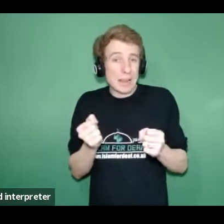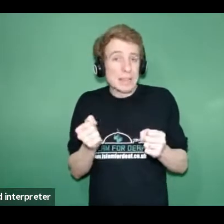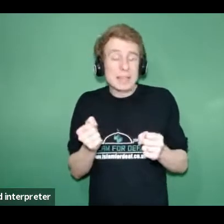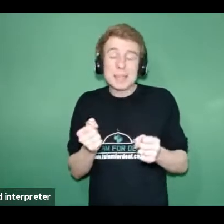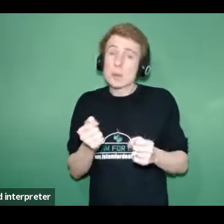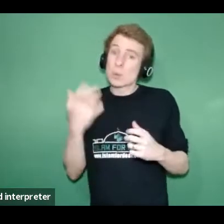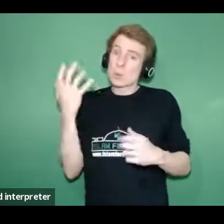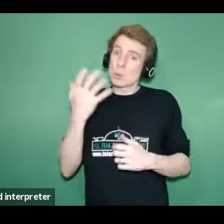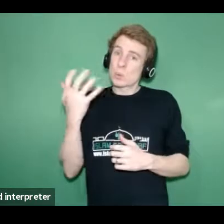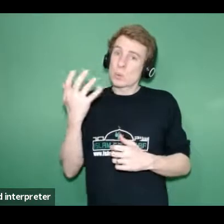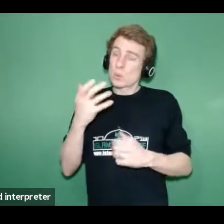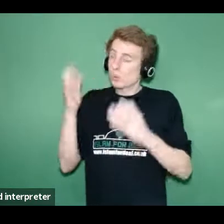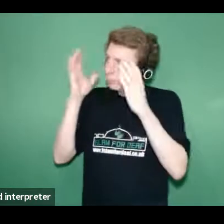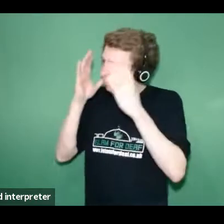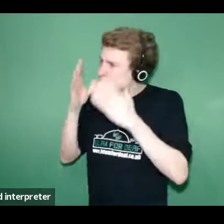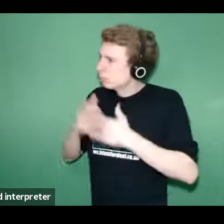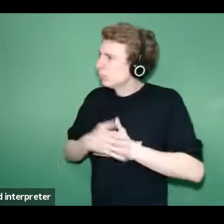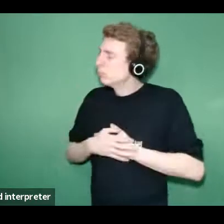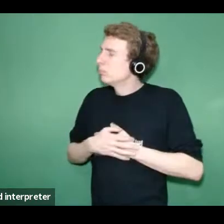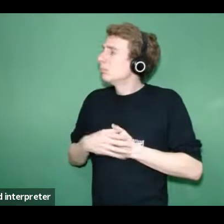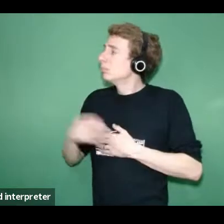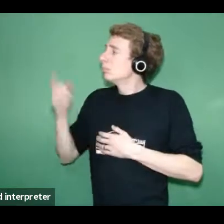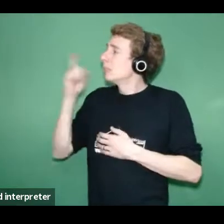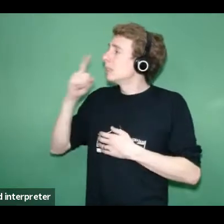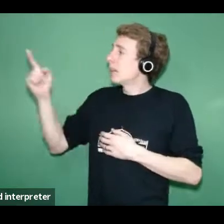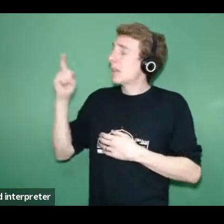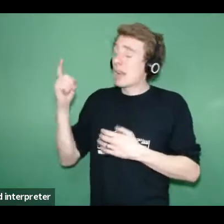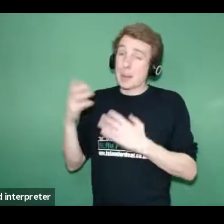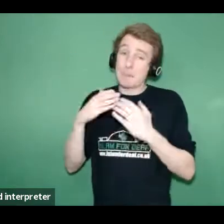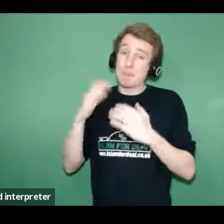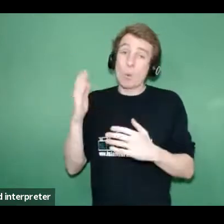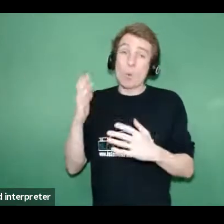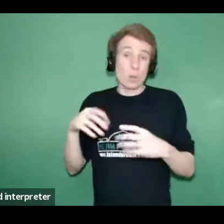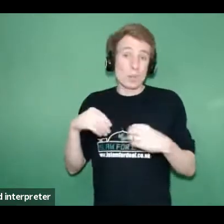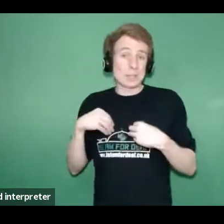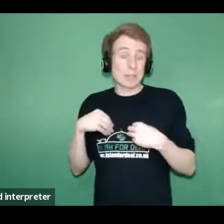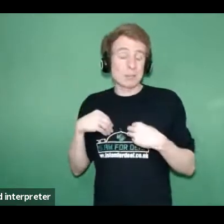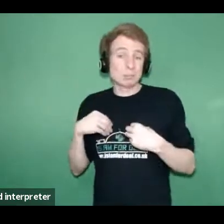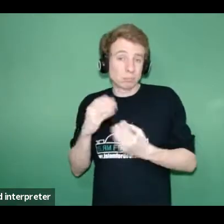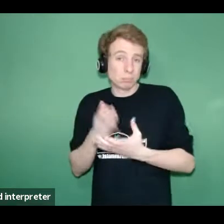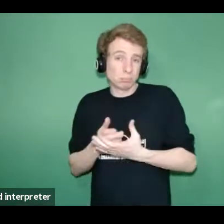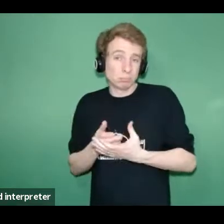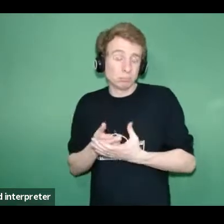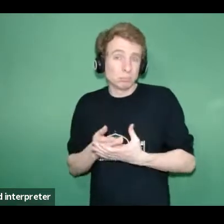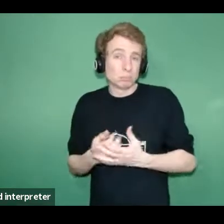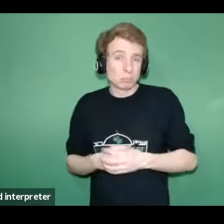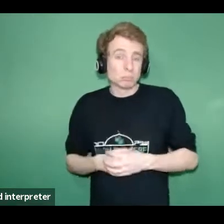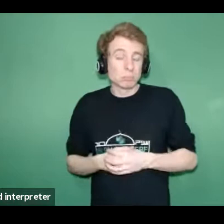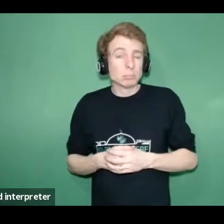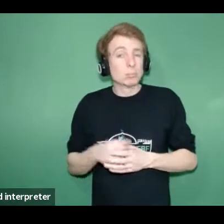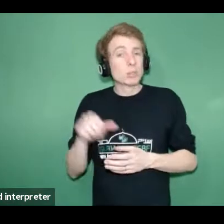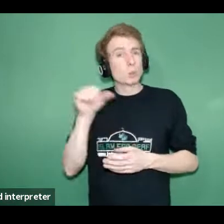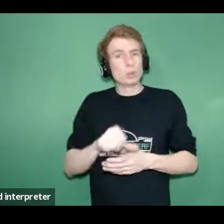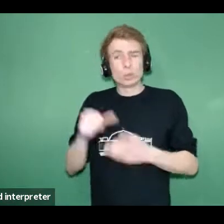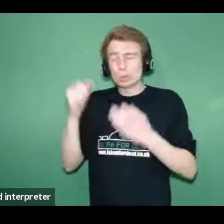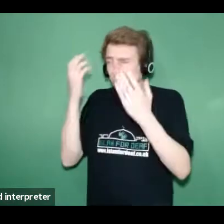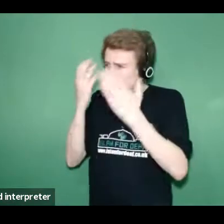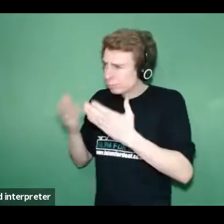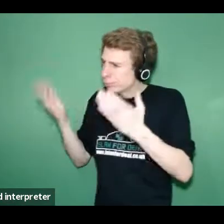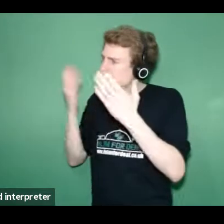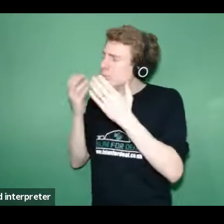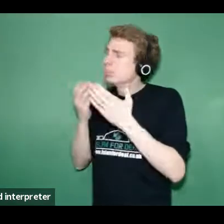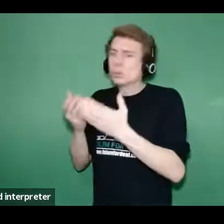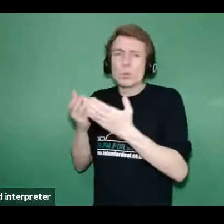the Most High. So we should make dua, we should supplicate to him abundantly during this time. Between the adhan,